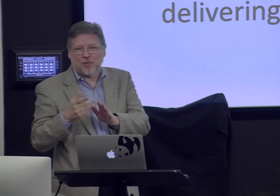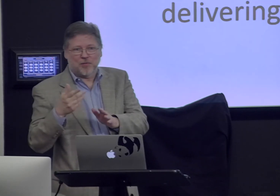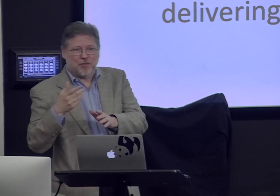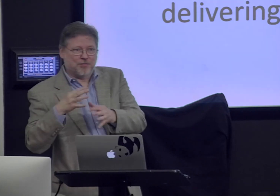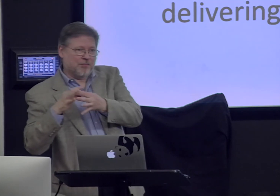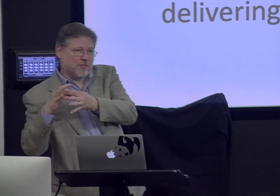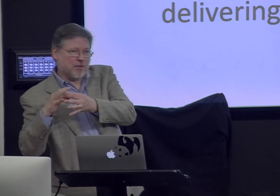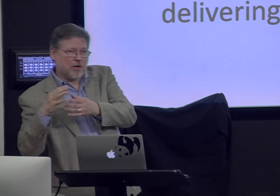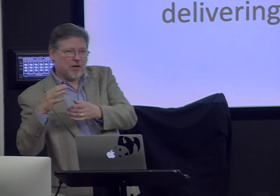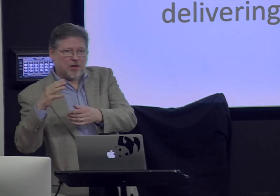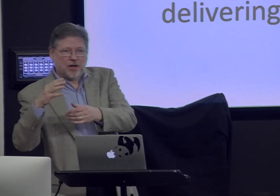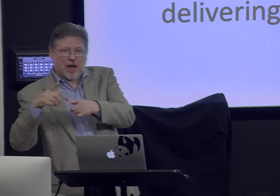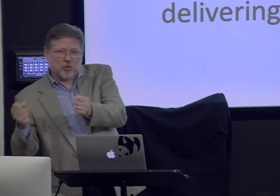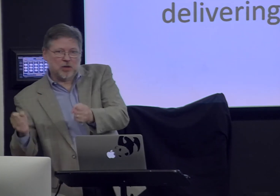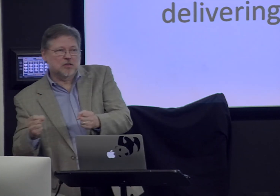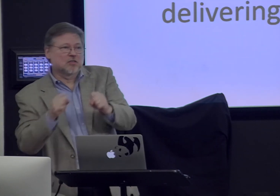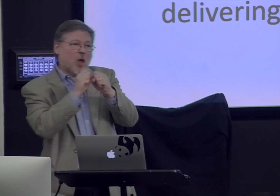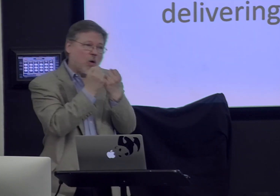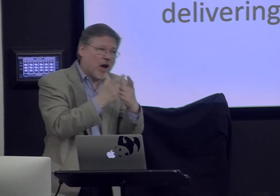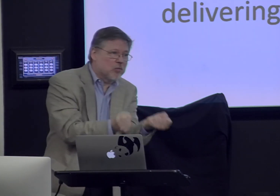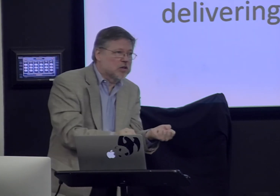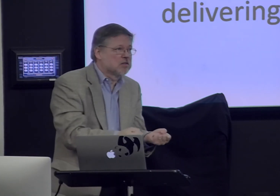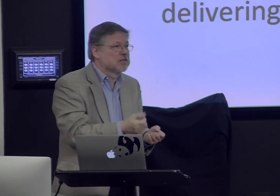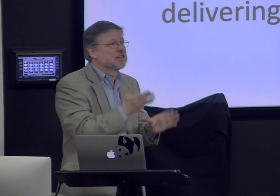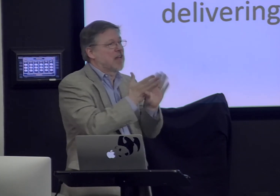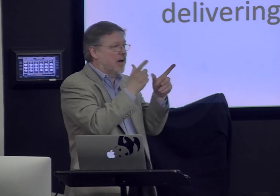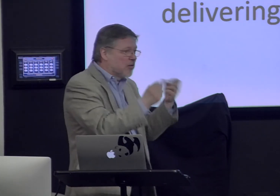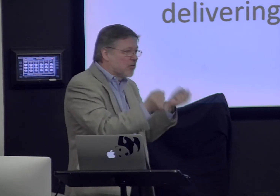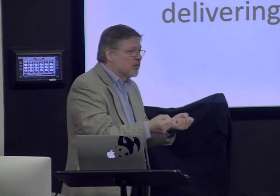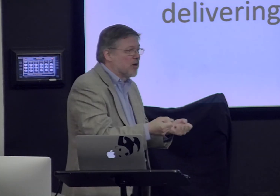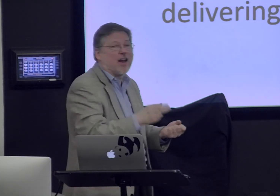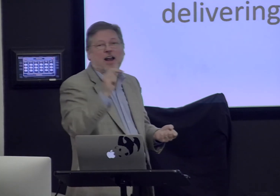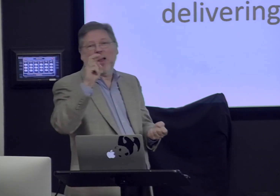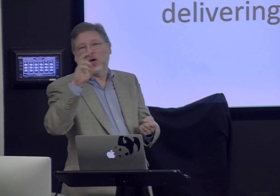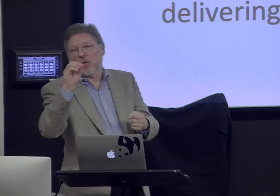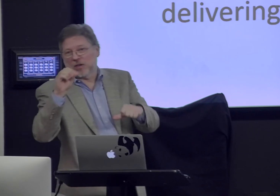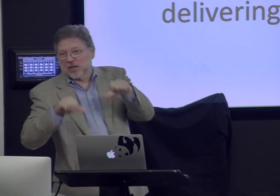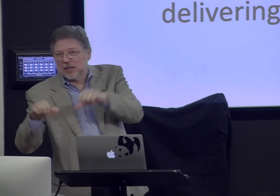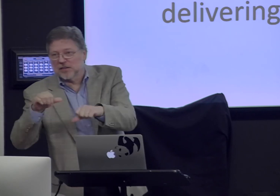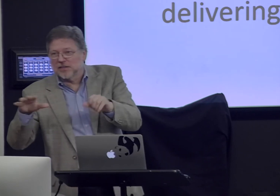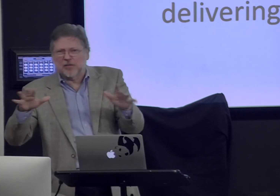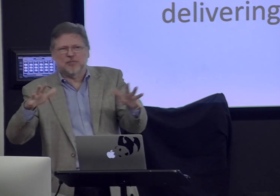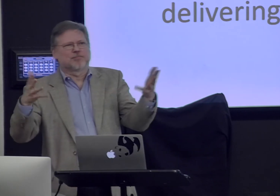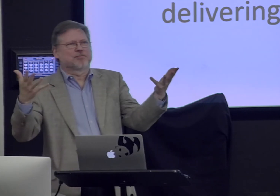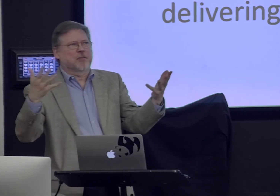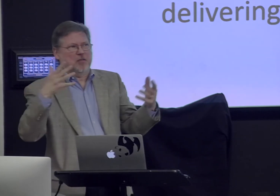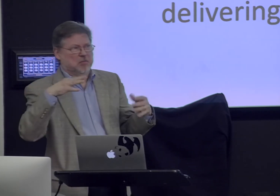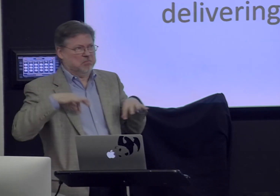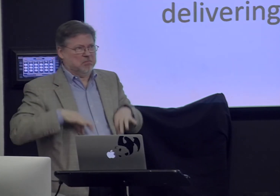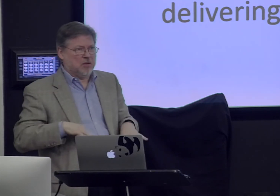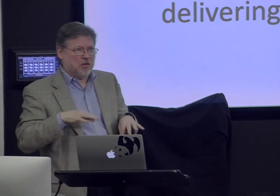And I know some of you in the audience today have linguistic backgrounds, psycholinguistic,